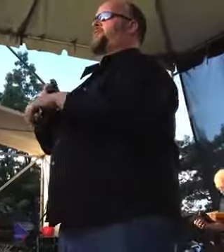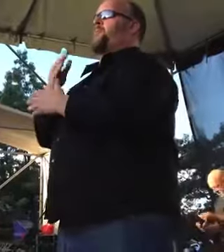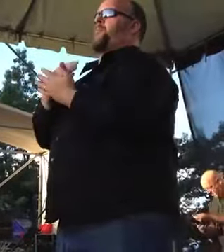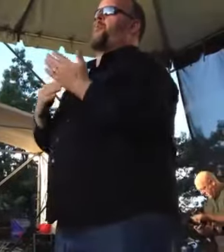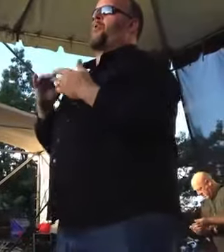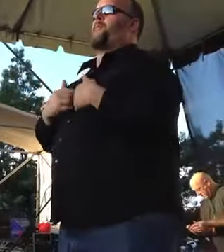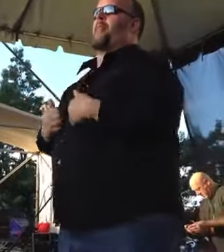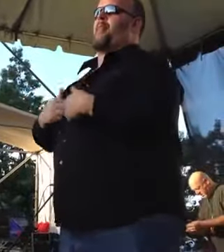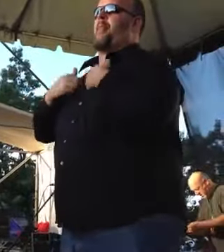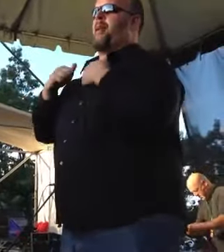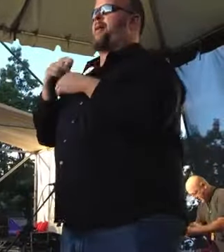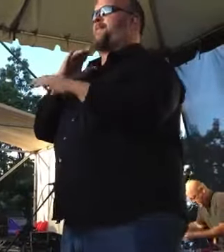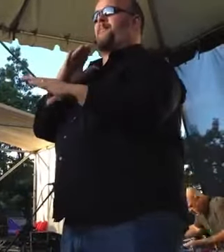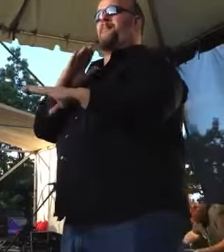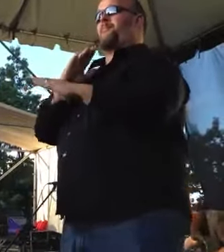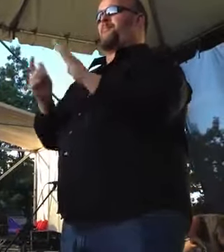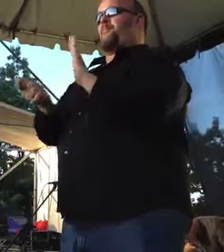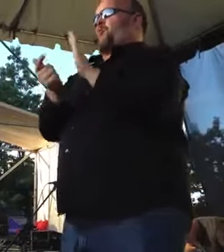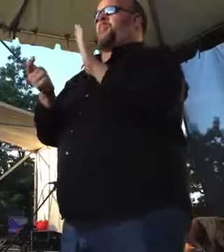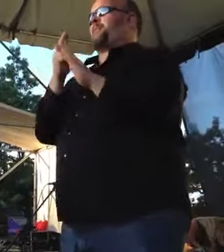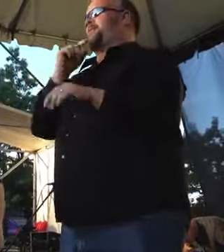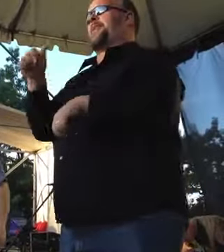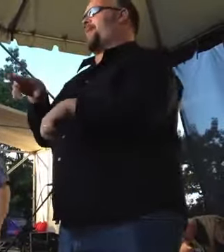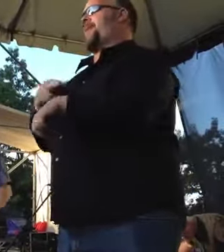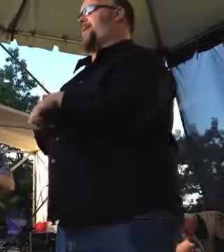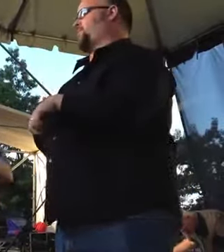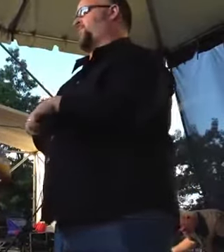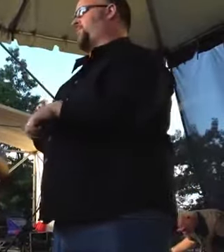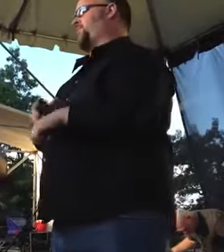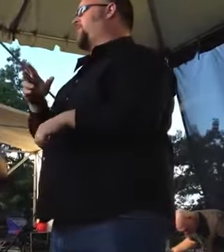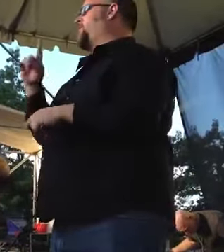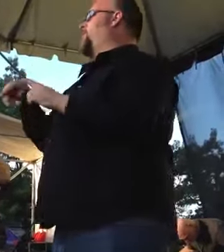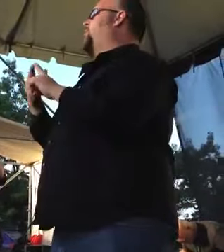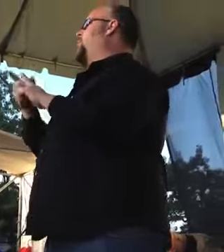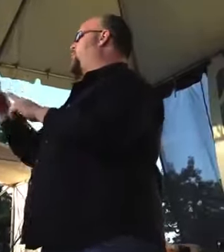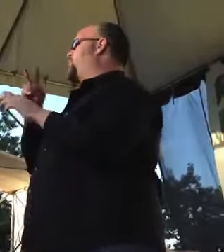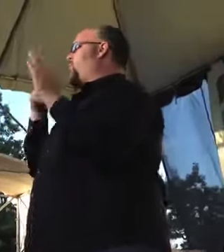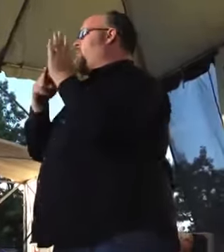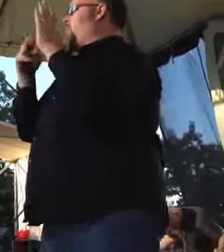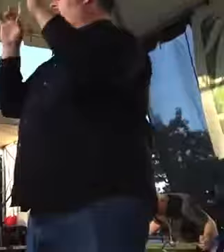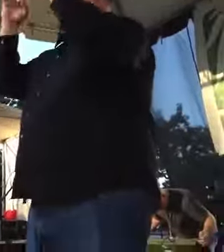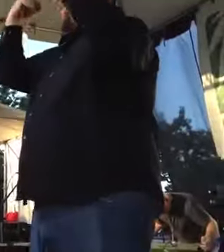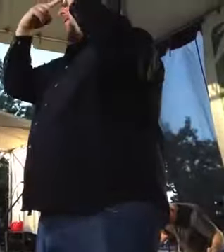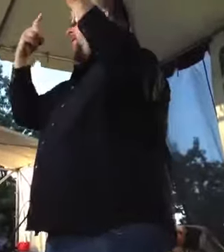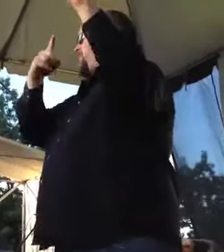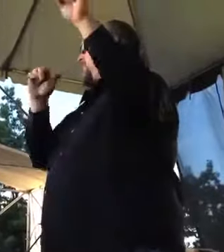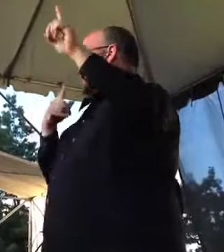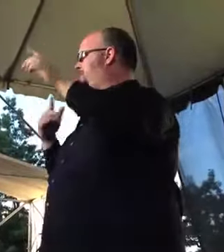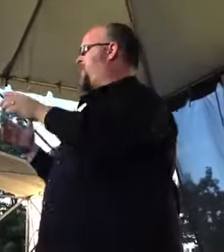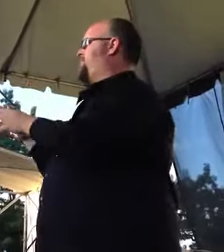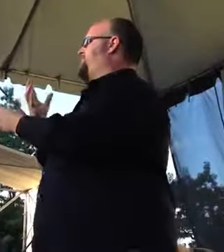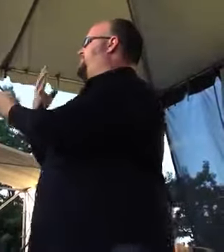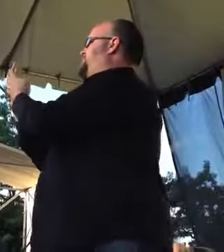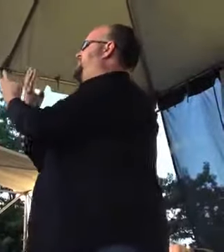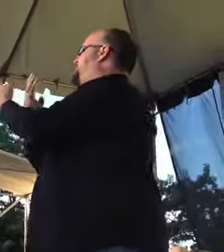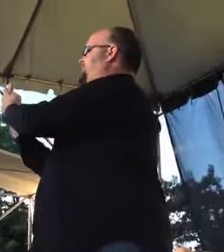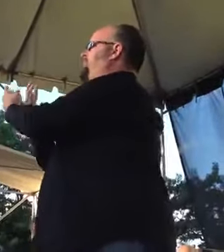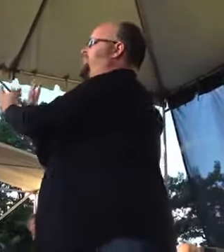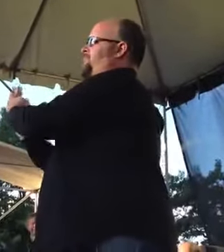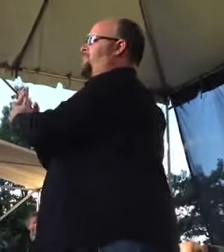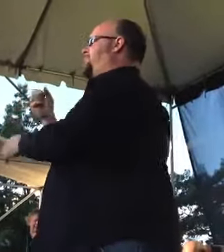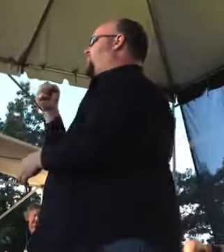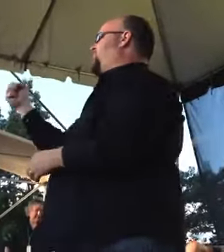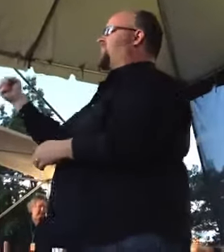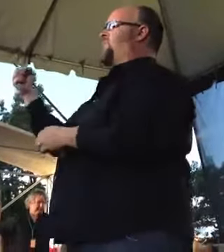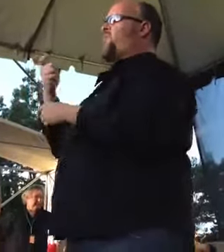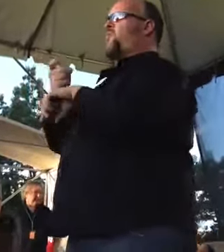The prohibition is unnatural, you know? And when you take a look at these governments and how they're persecuting people for it, putting them in jail,